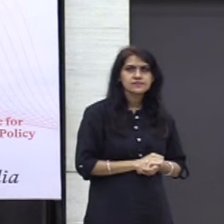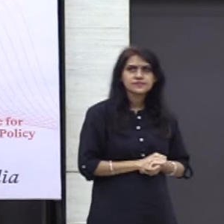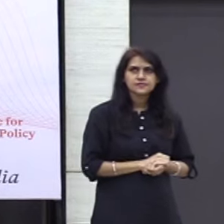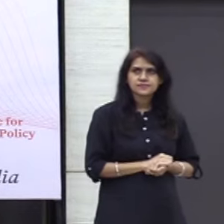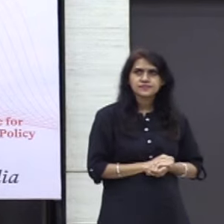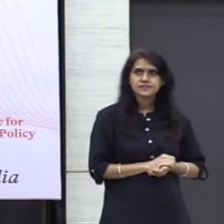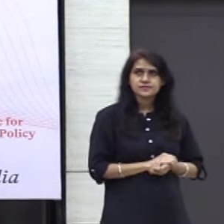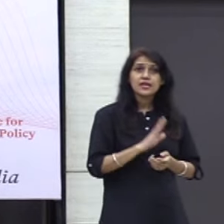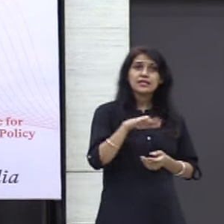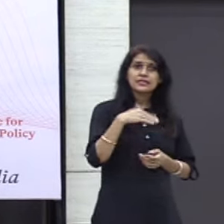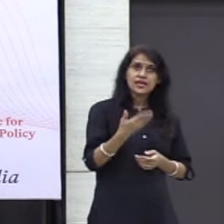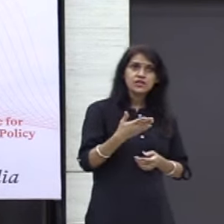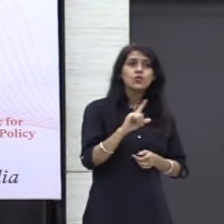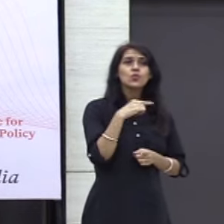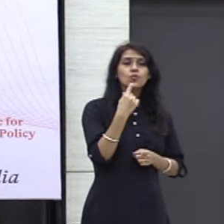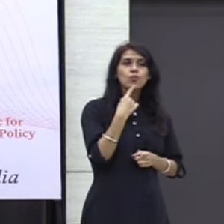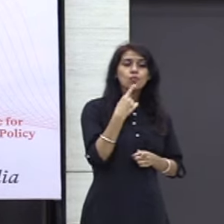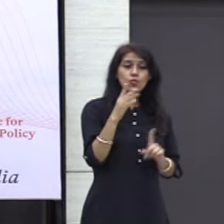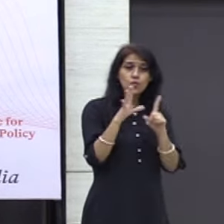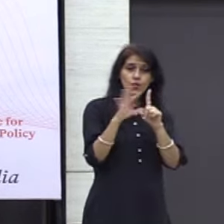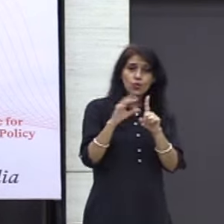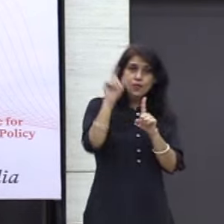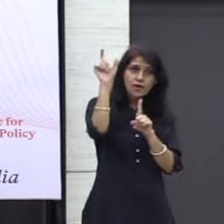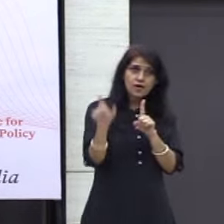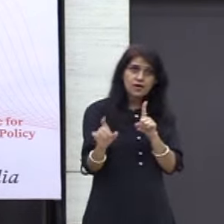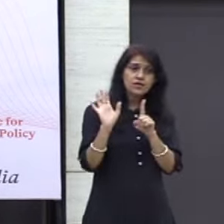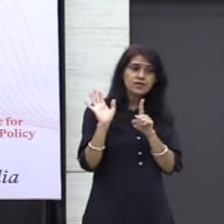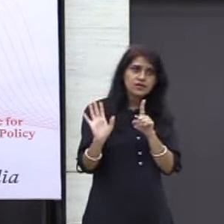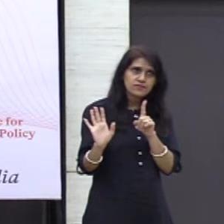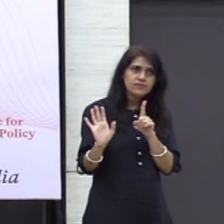And then, and whoever commits a terrorist act,